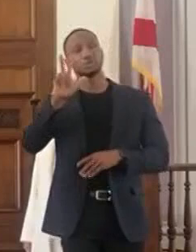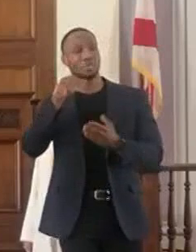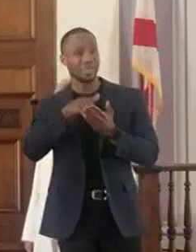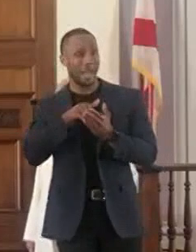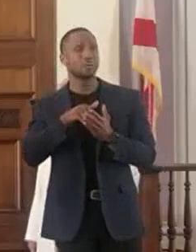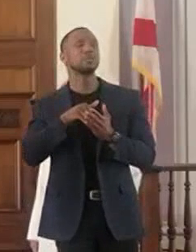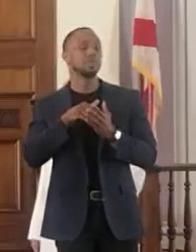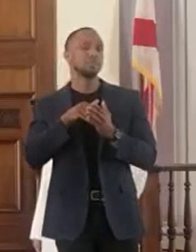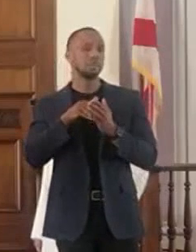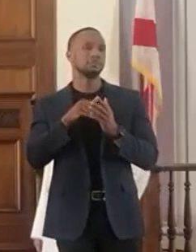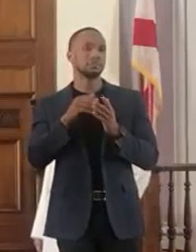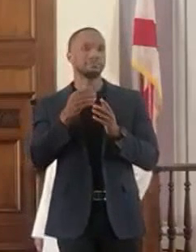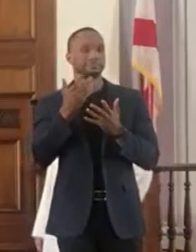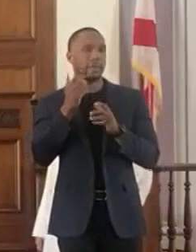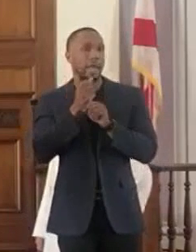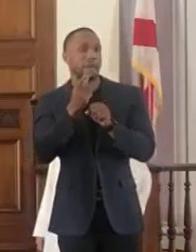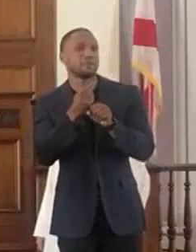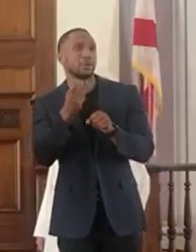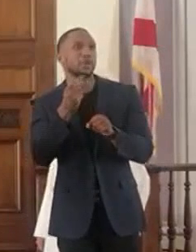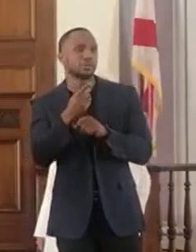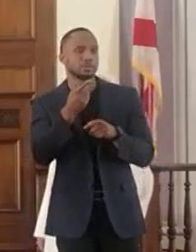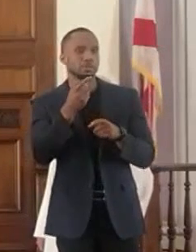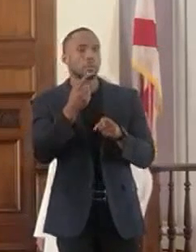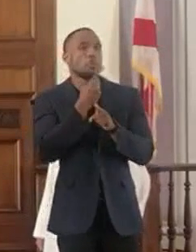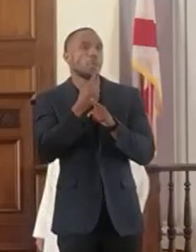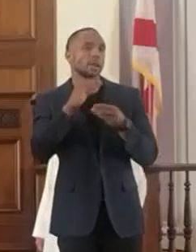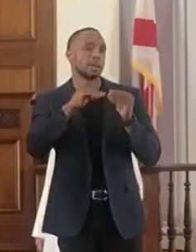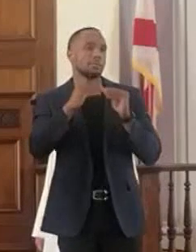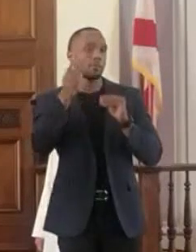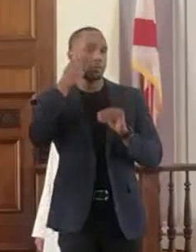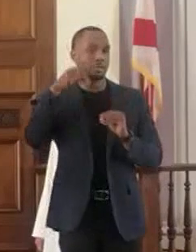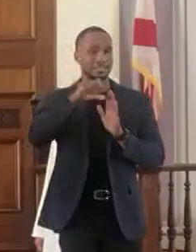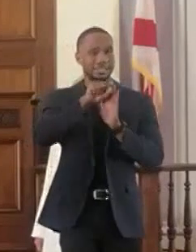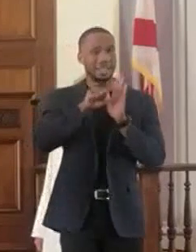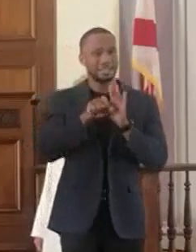right number, I guess you would say, for a state our size. We've averaged around